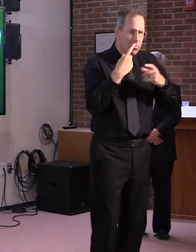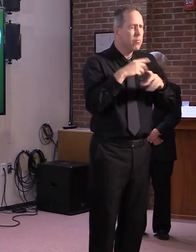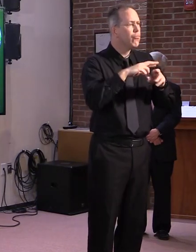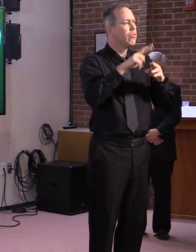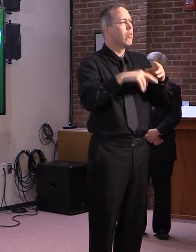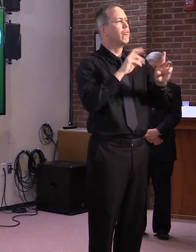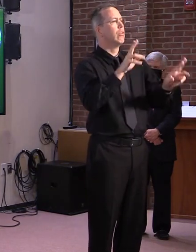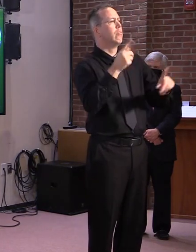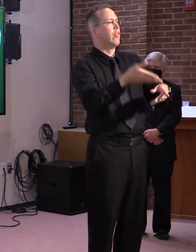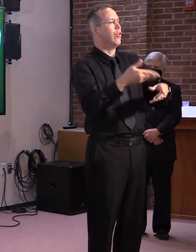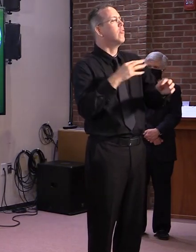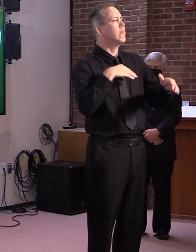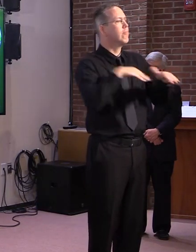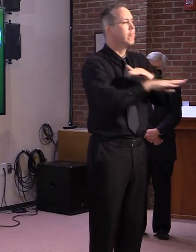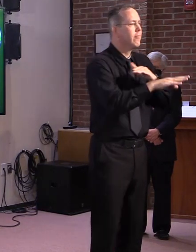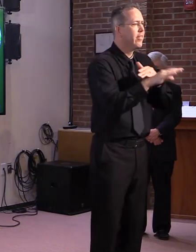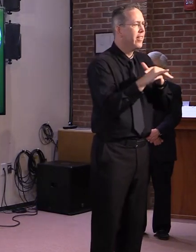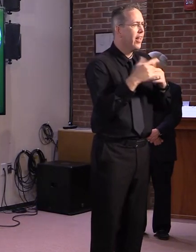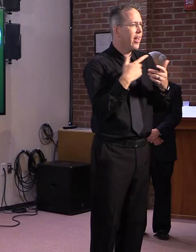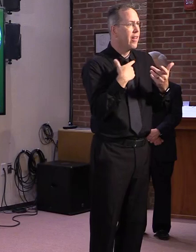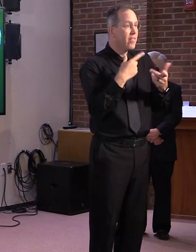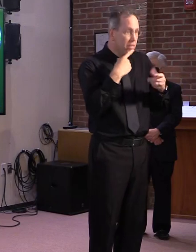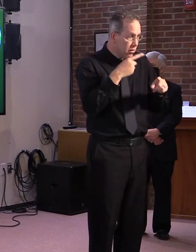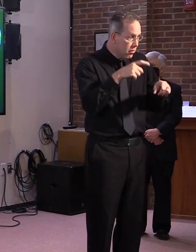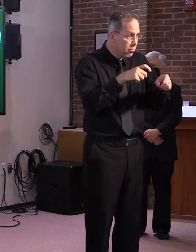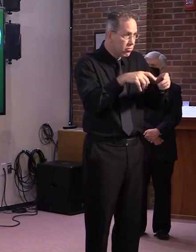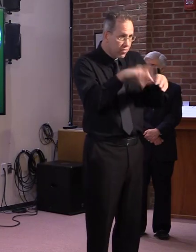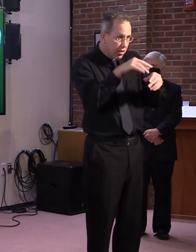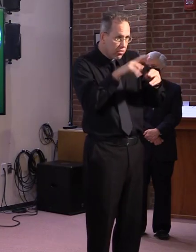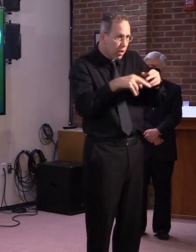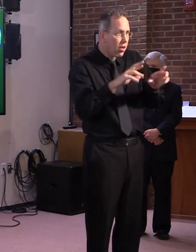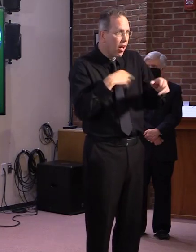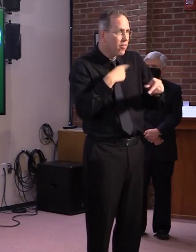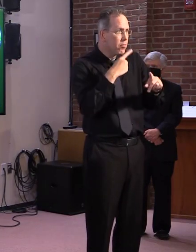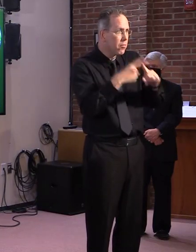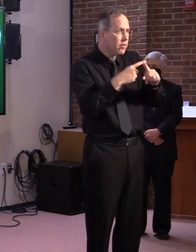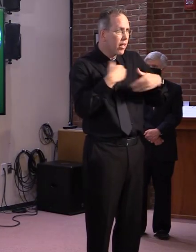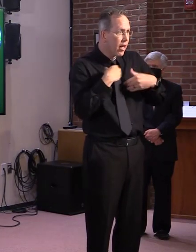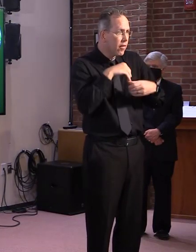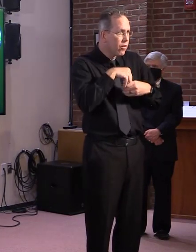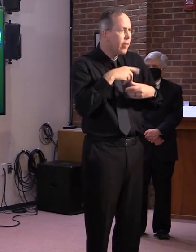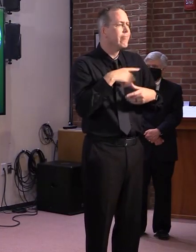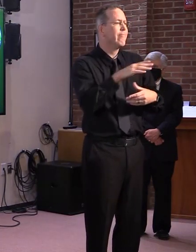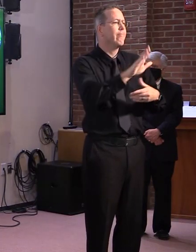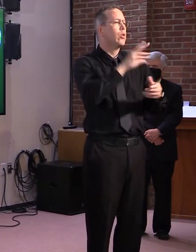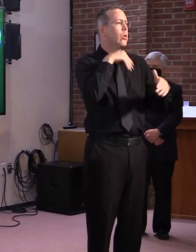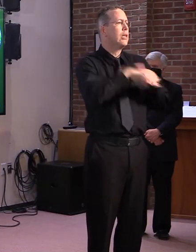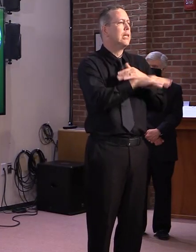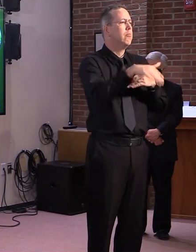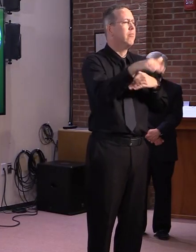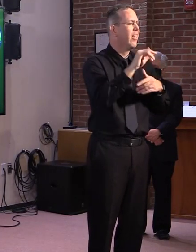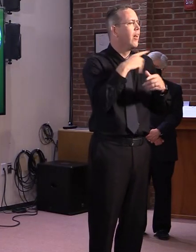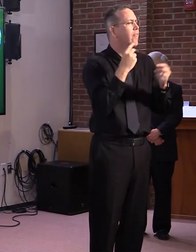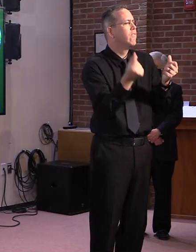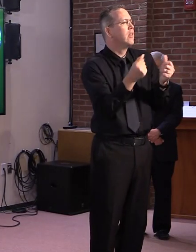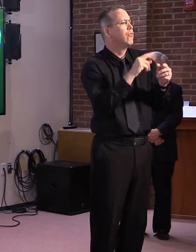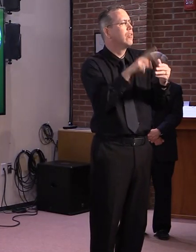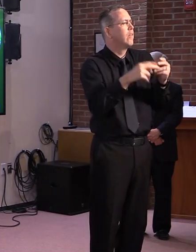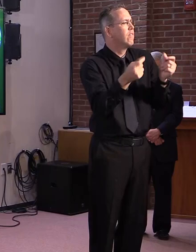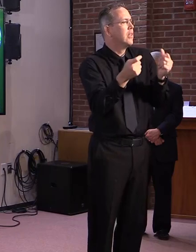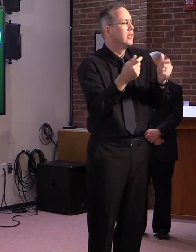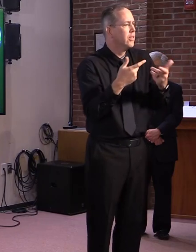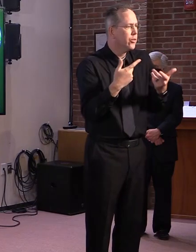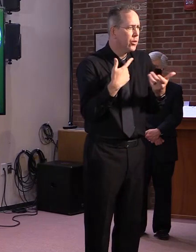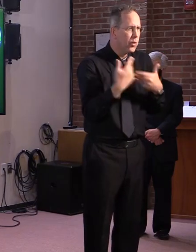happen. But I'll let Dr. Levine answer, you know, generally most of the two parts. I think the question